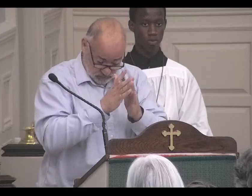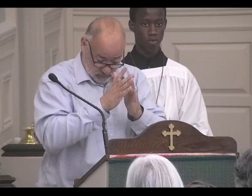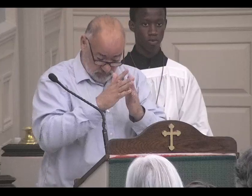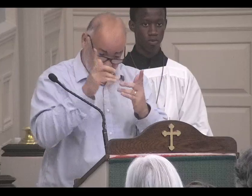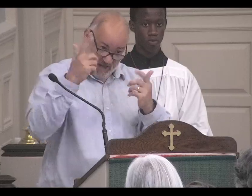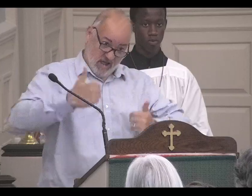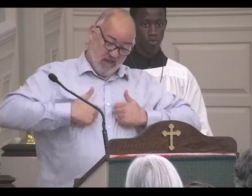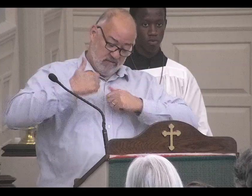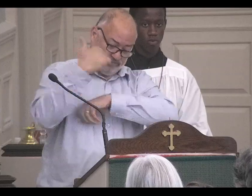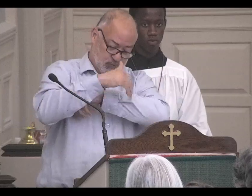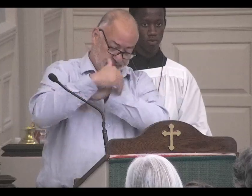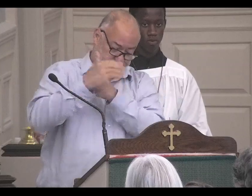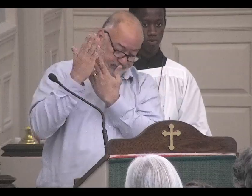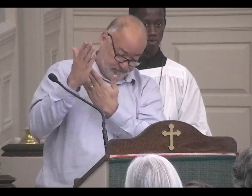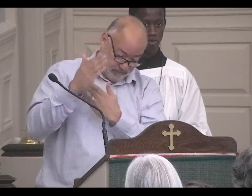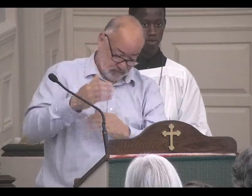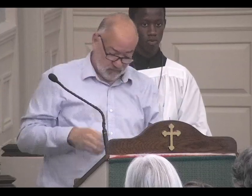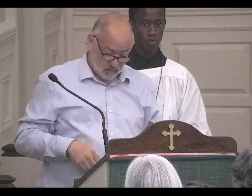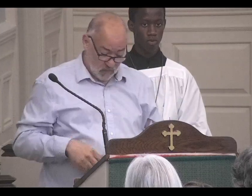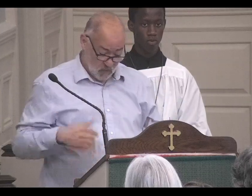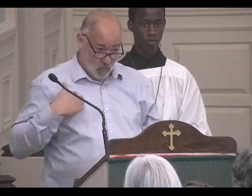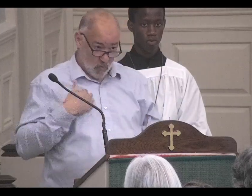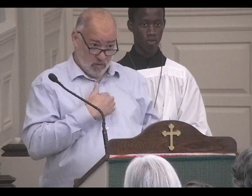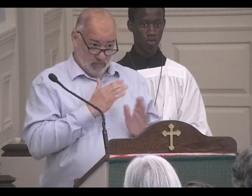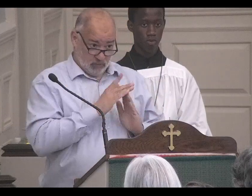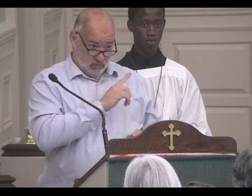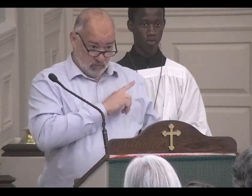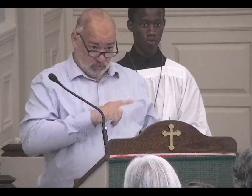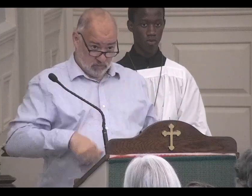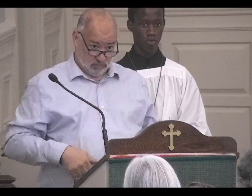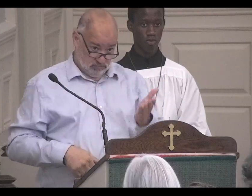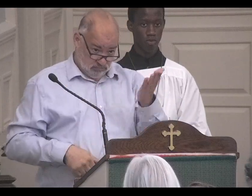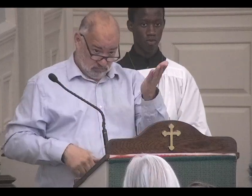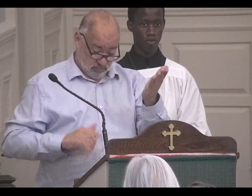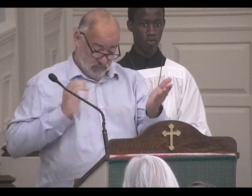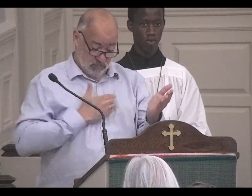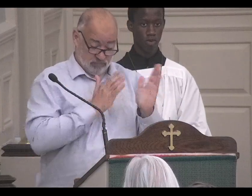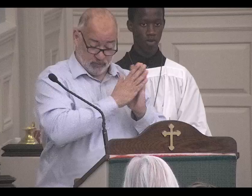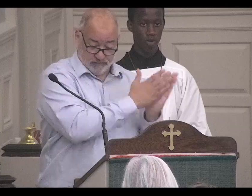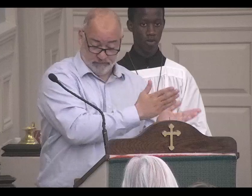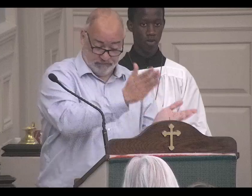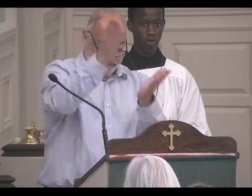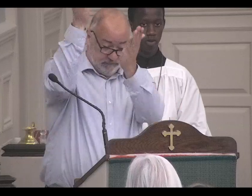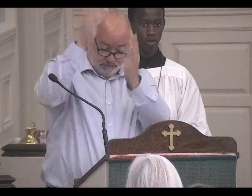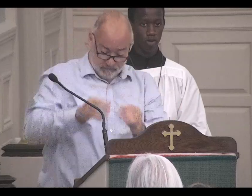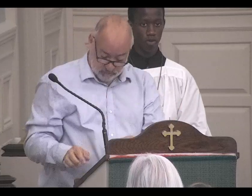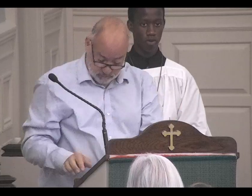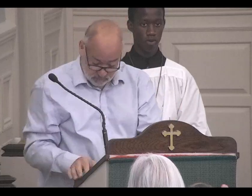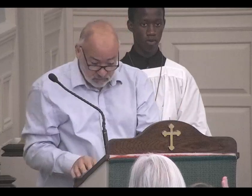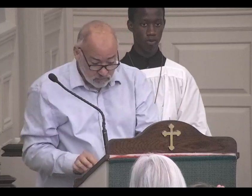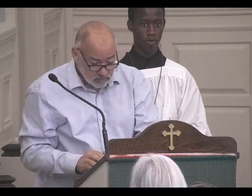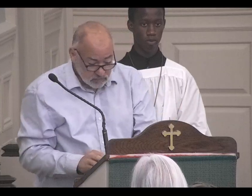turning to Jesus, the living bread. We pray to the Lord. Lord, hear our prayer.